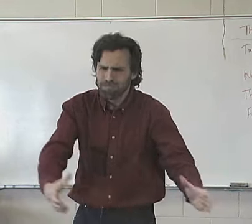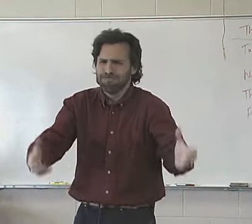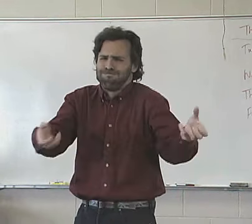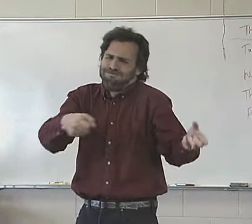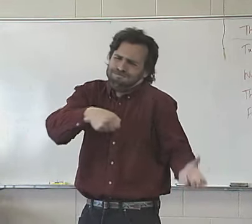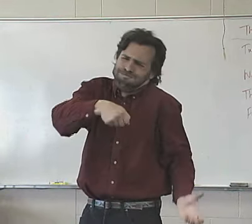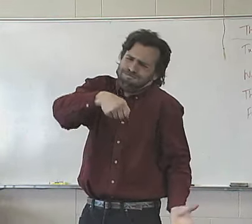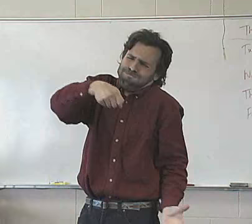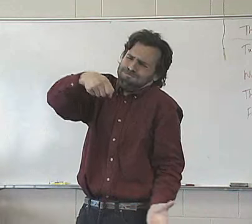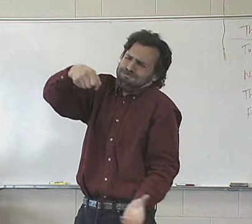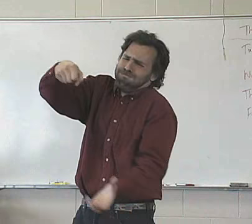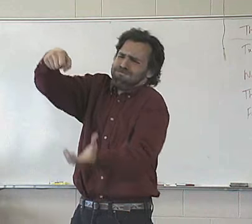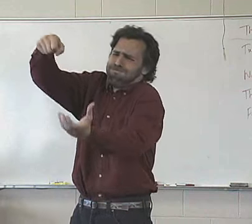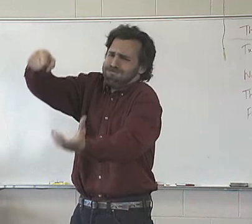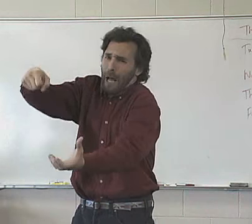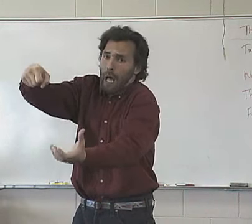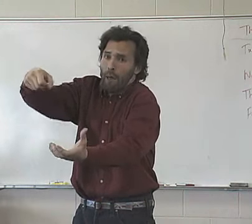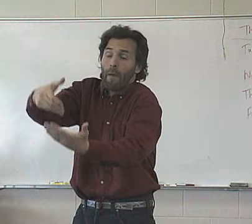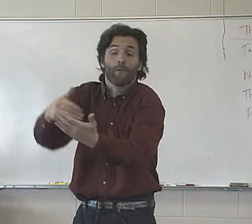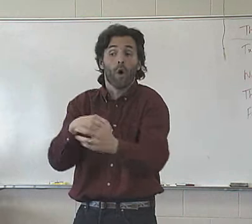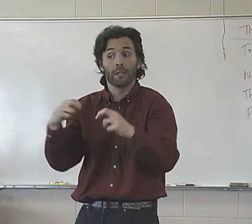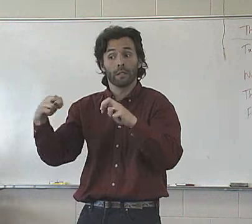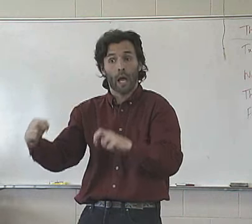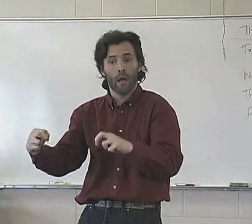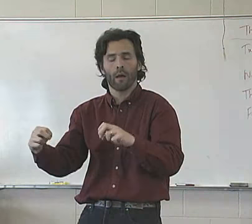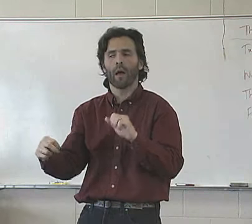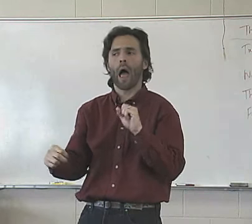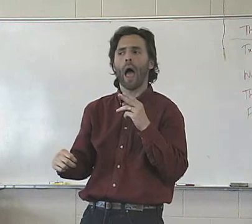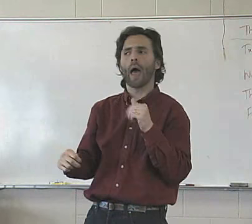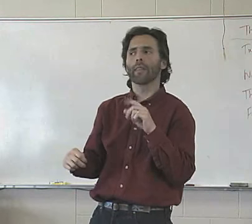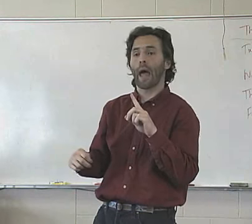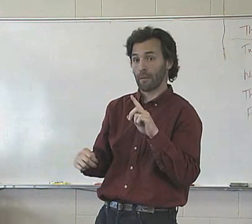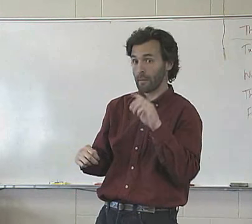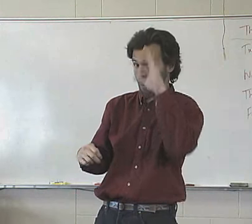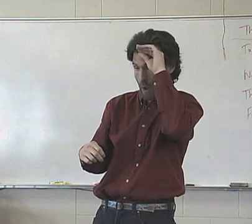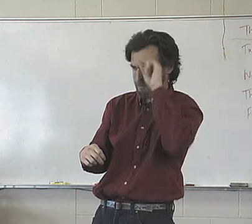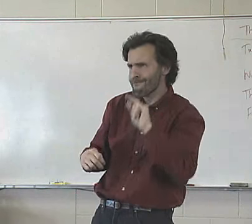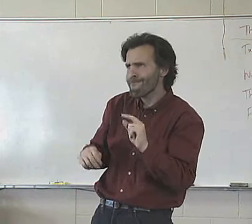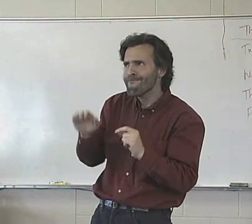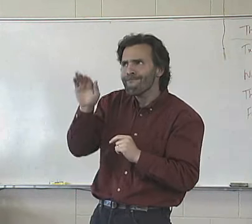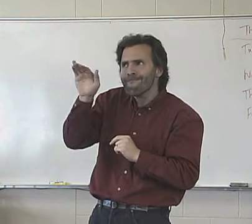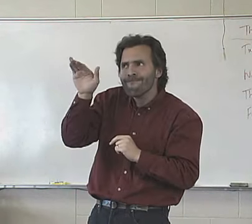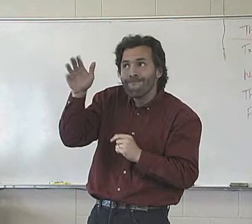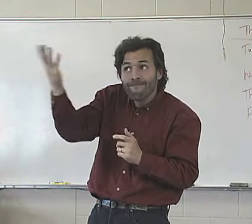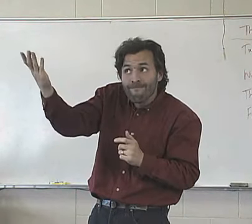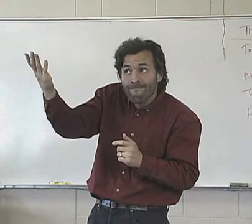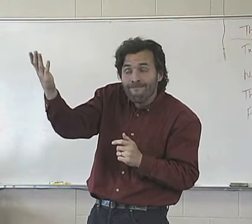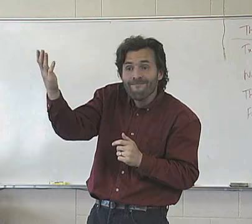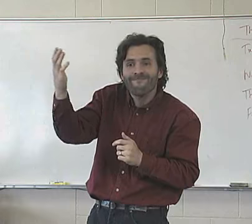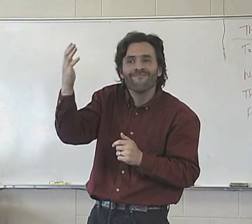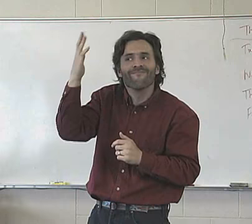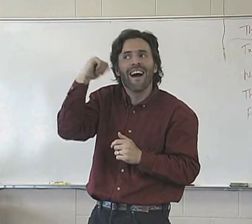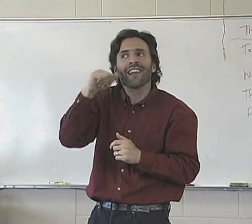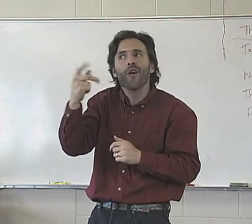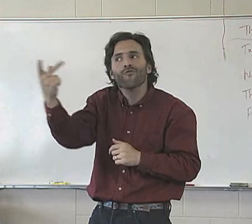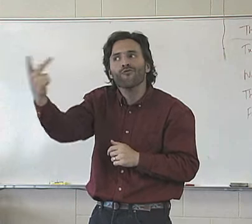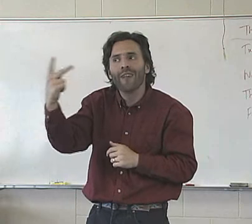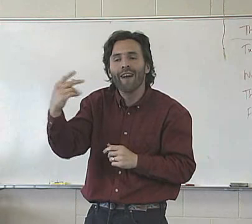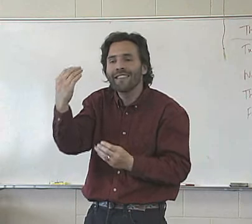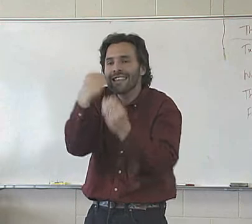over. But before he sat down, the Ash Lad said, "Hey, how about it? Why don't you and I have an eating